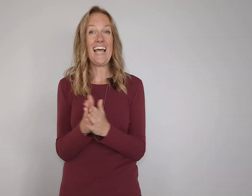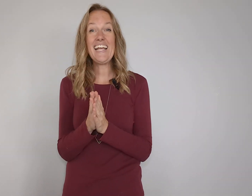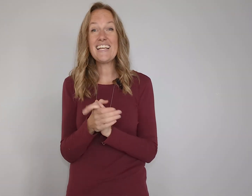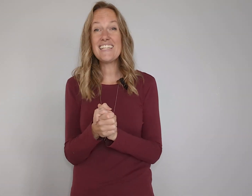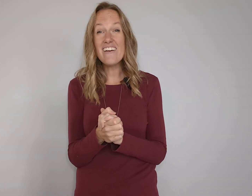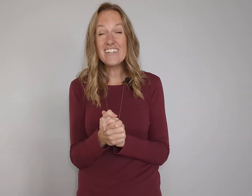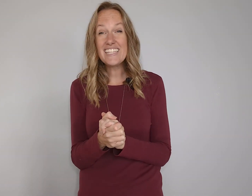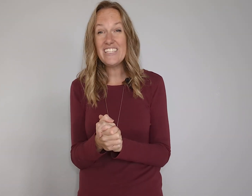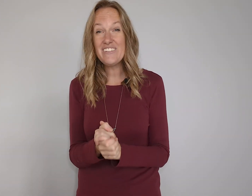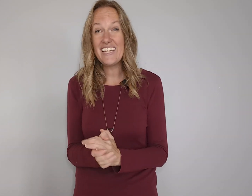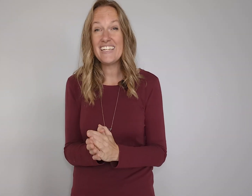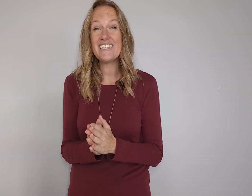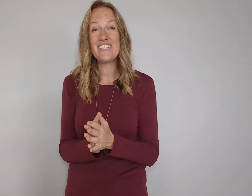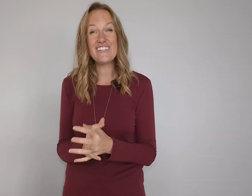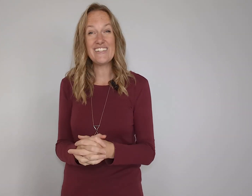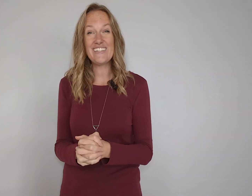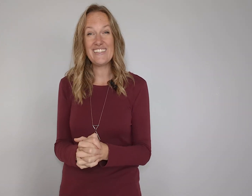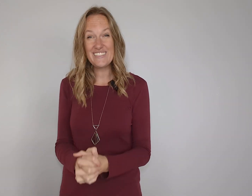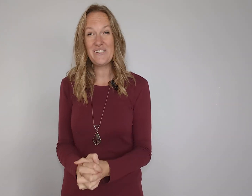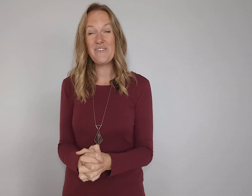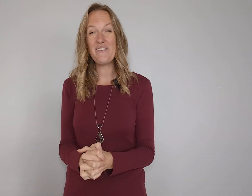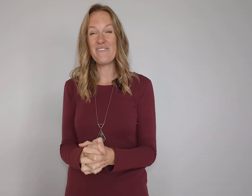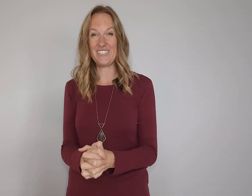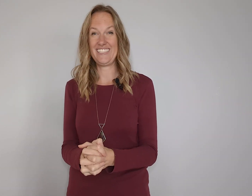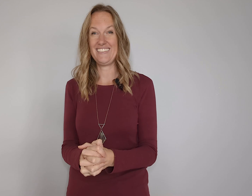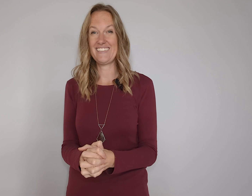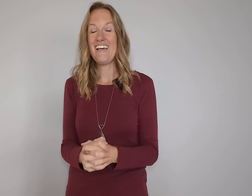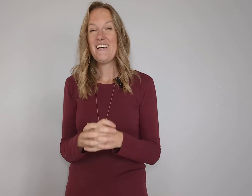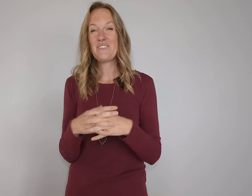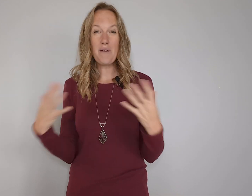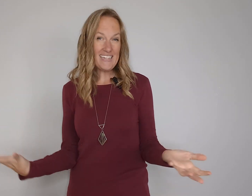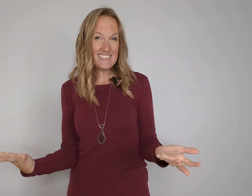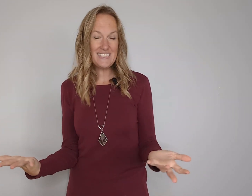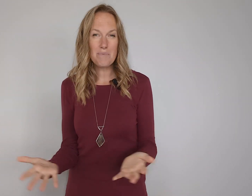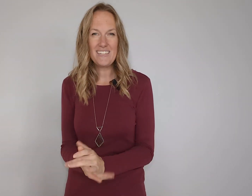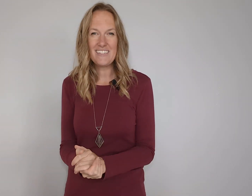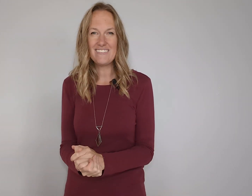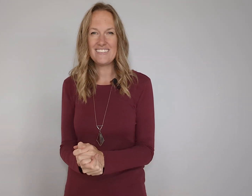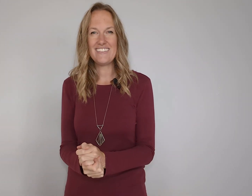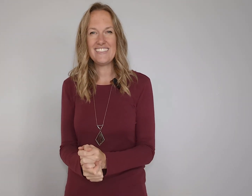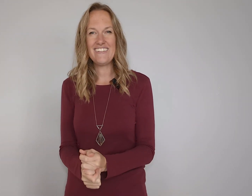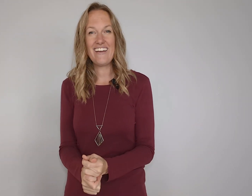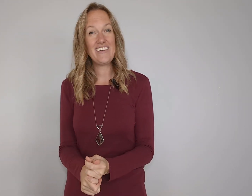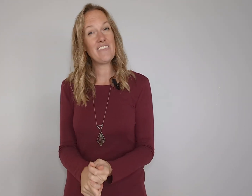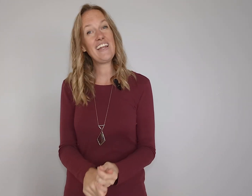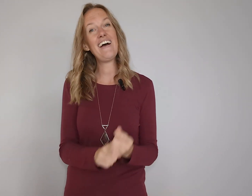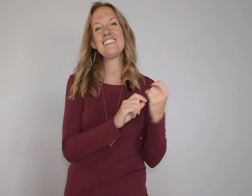Okay, and that's everything you need to learn the 2 verses. So practice this as many times as you need to, and when you're ready, I'll see you